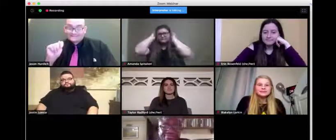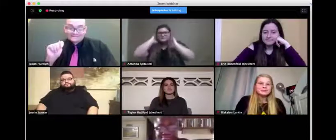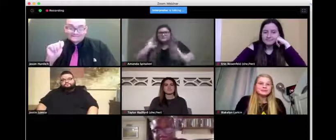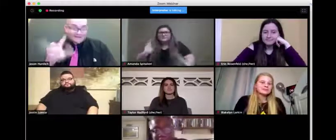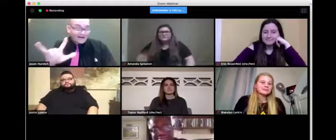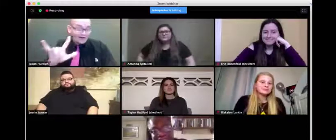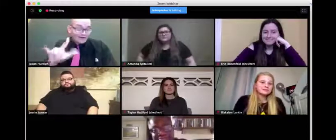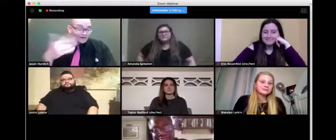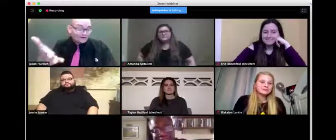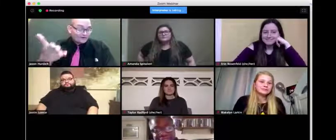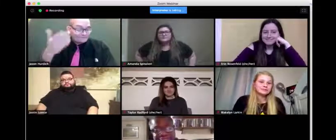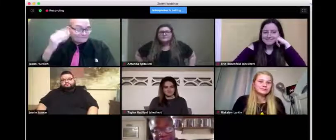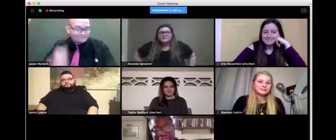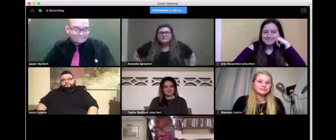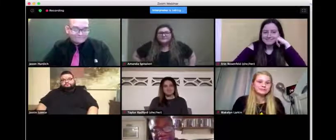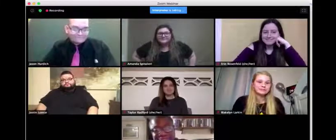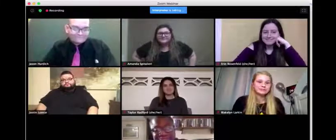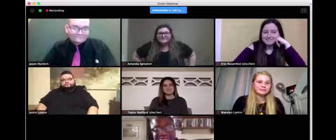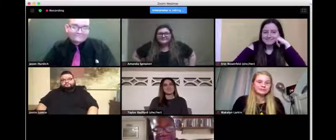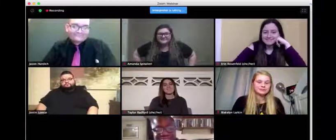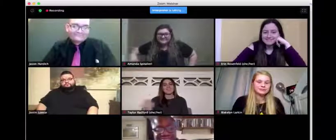Yeah. If you want to become an influencer,